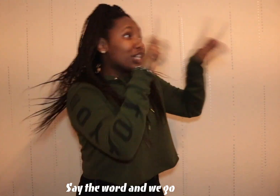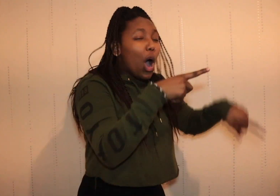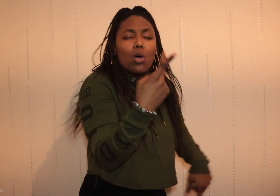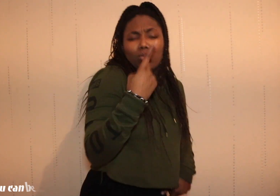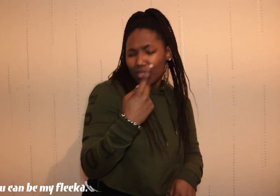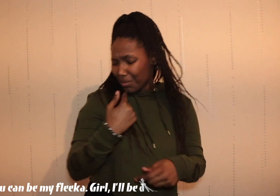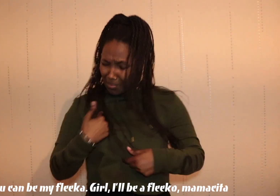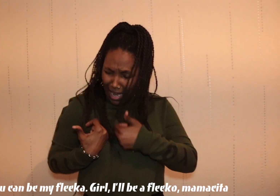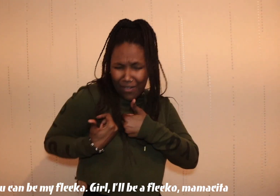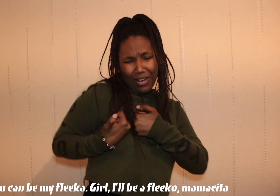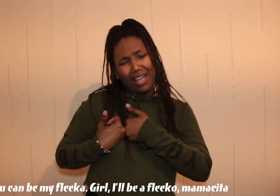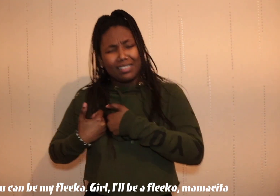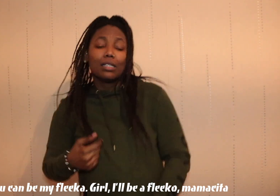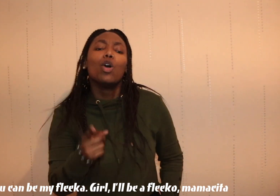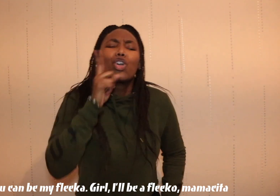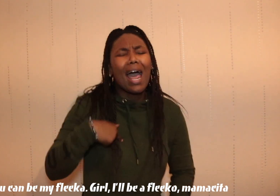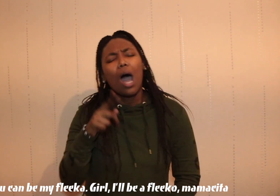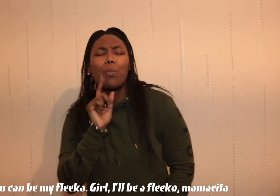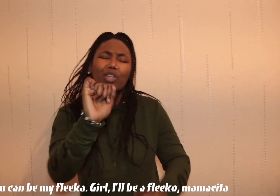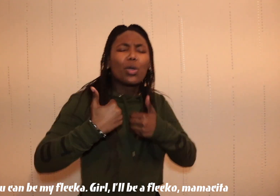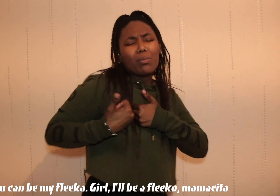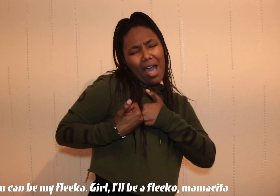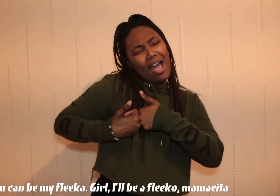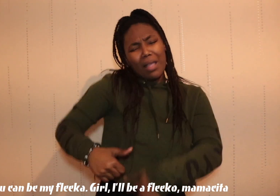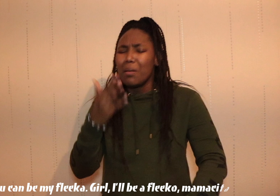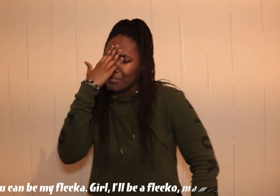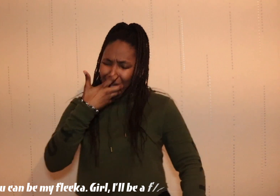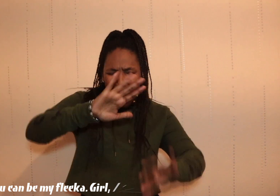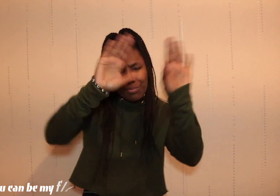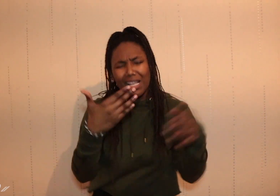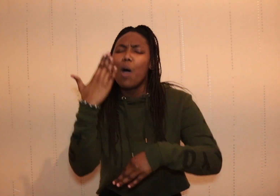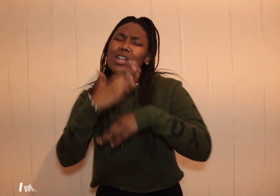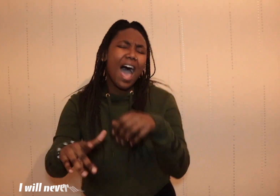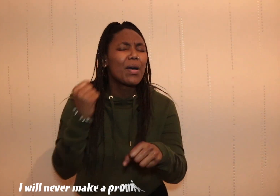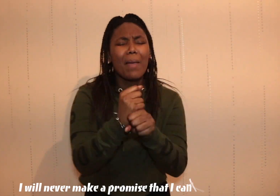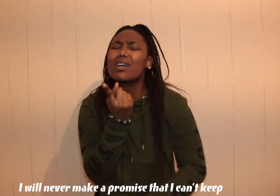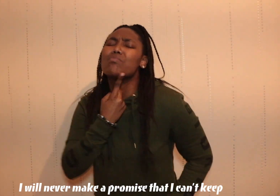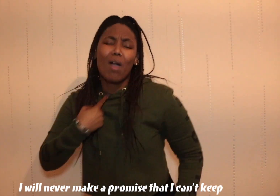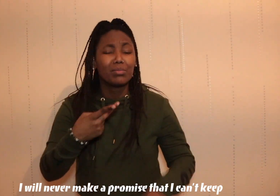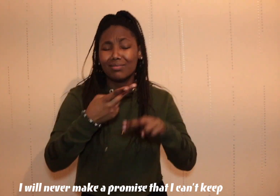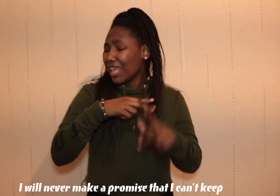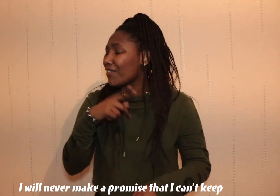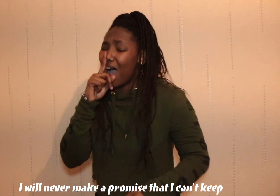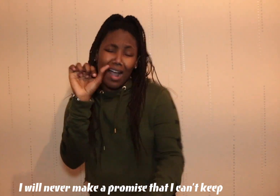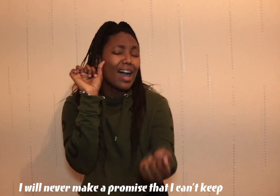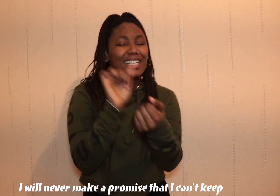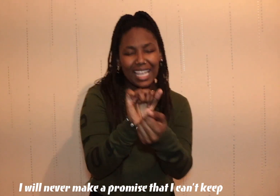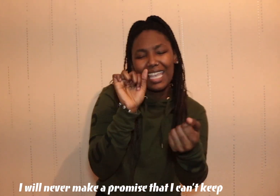go You can be my flika Girl, I'll be a fliko mamacita I would never make a promise that I can't keep